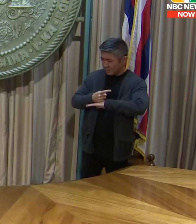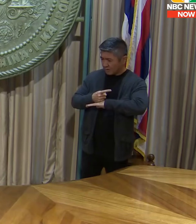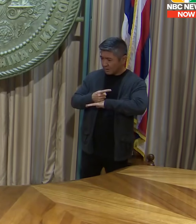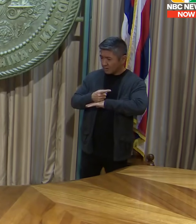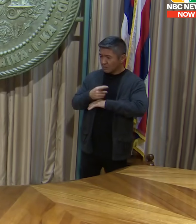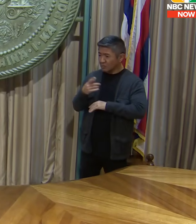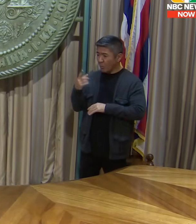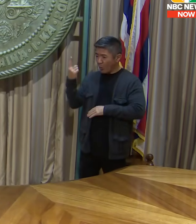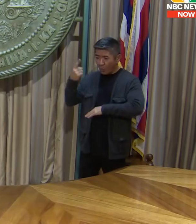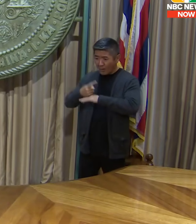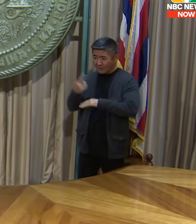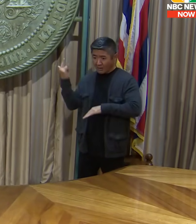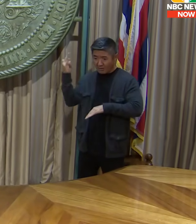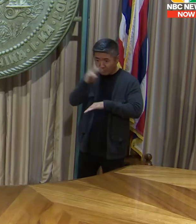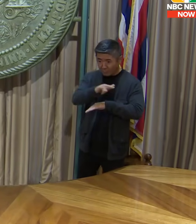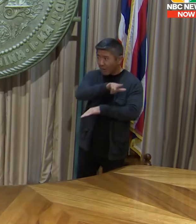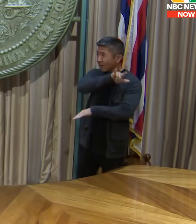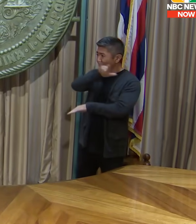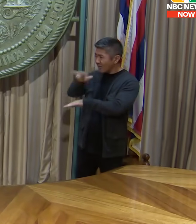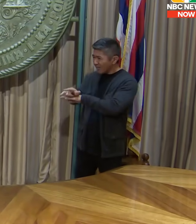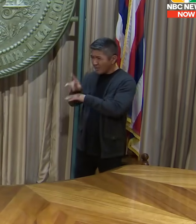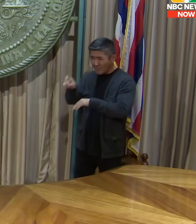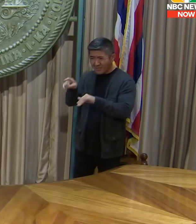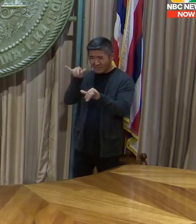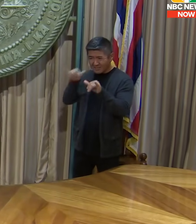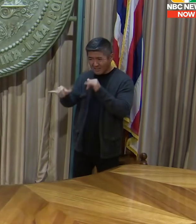two? Inner